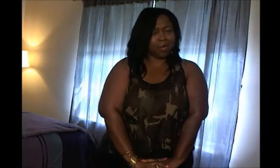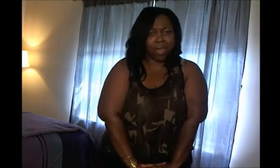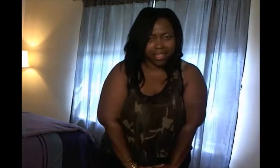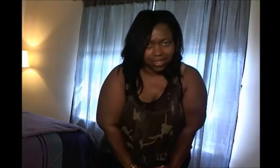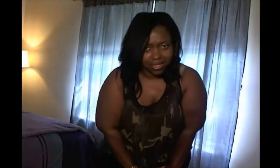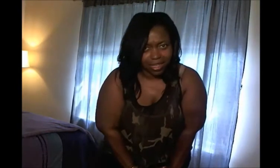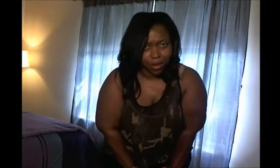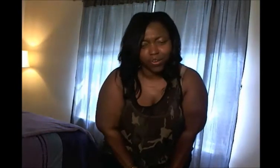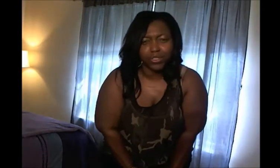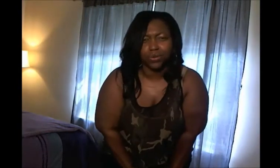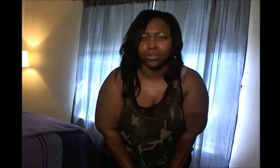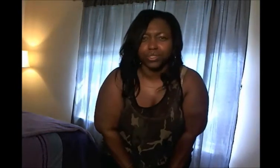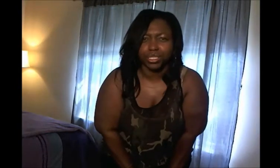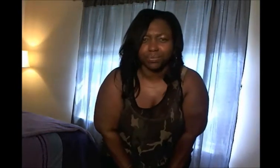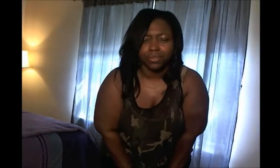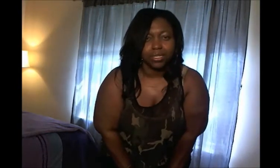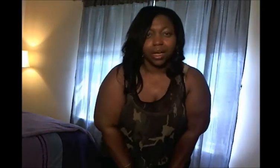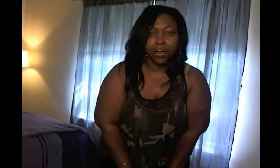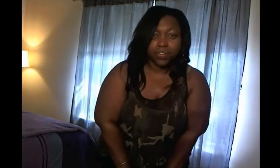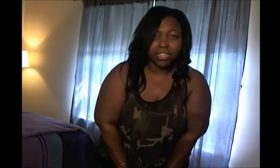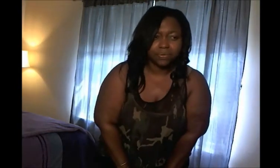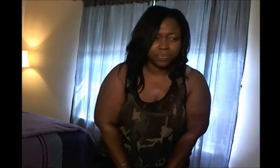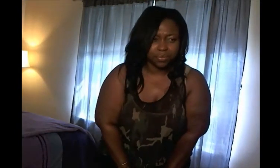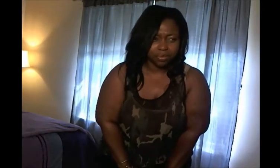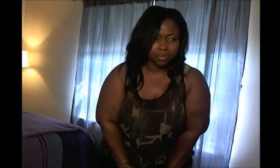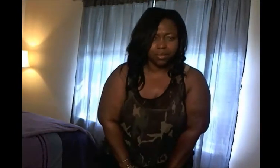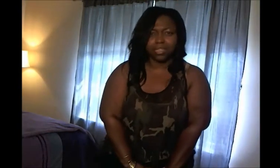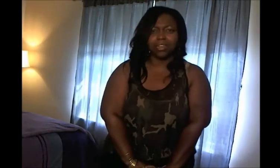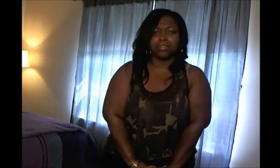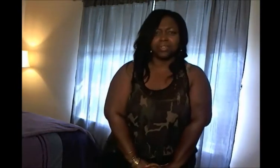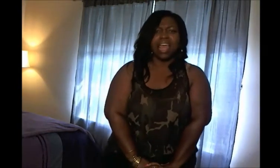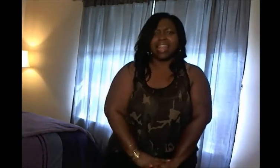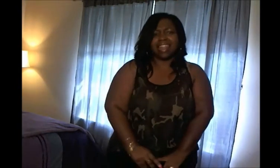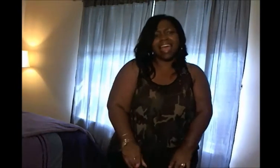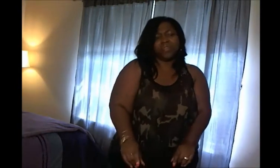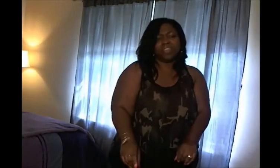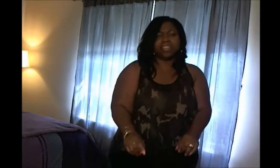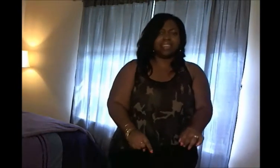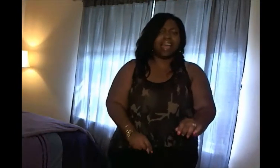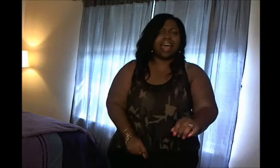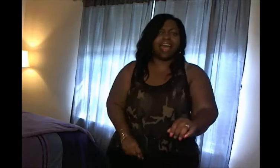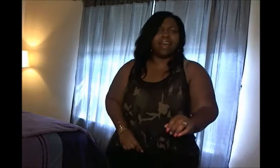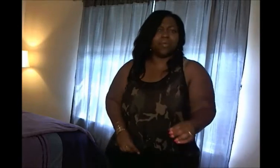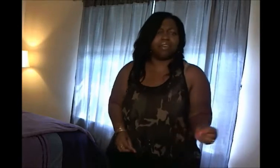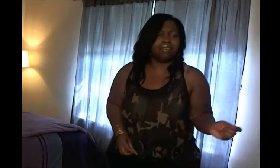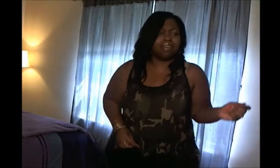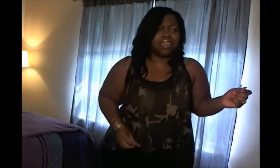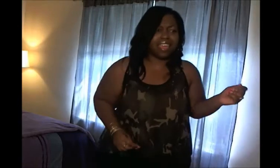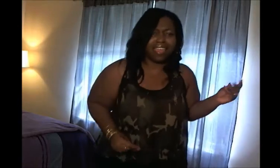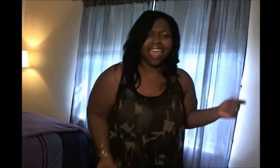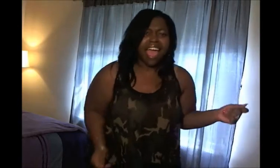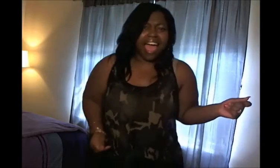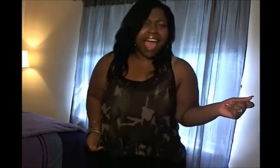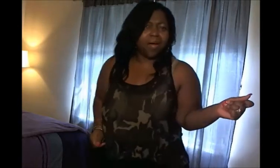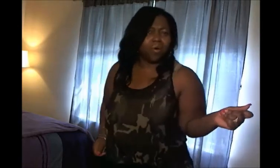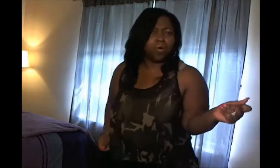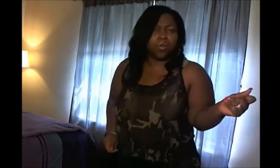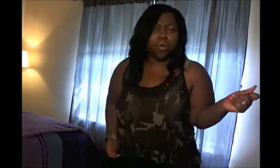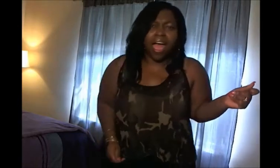wait to take my first road trip, hopefully. You know, life is a highway. I want to